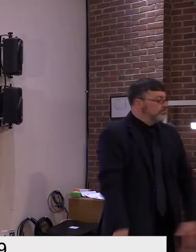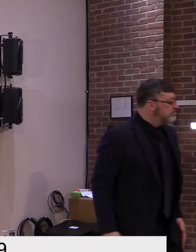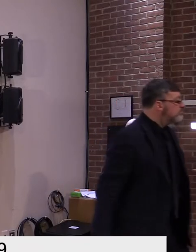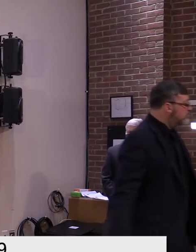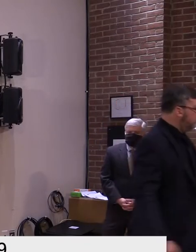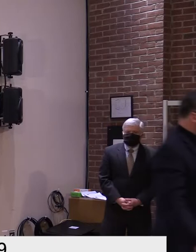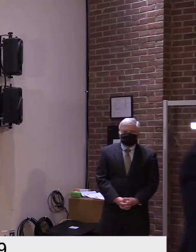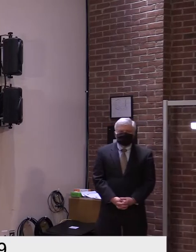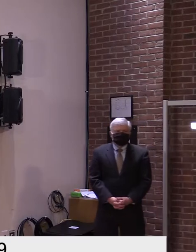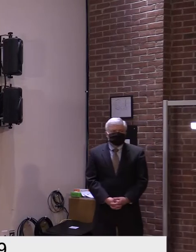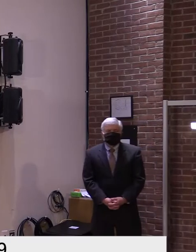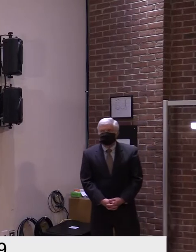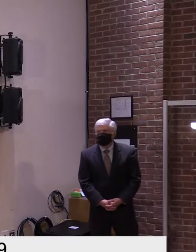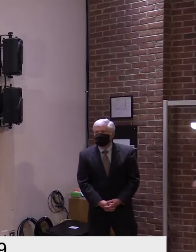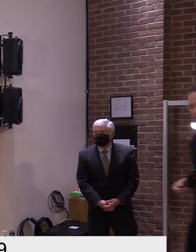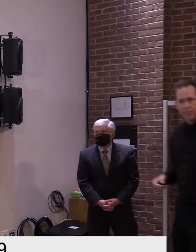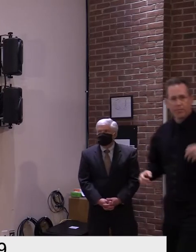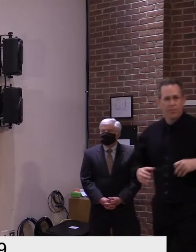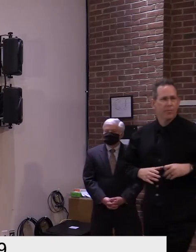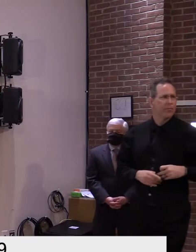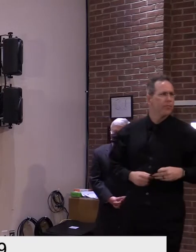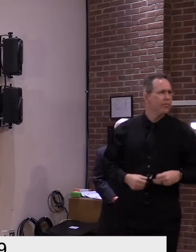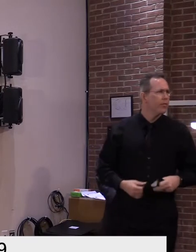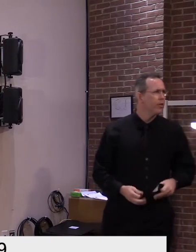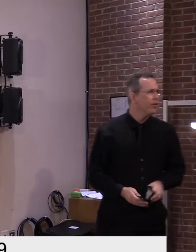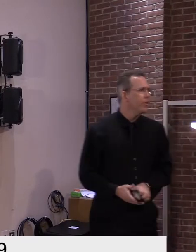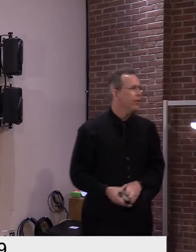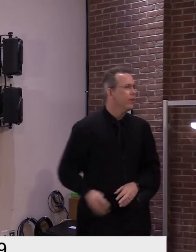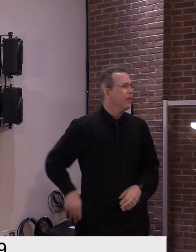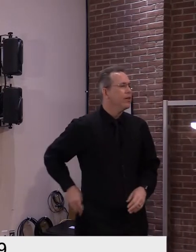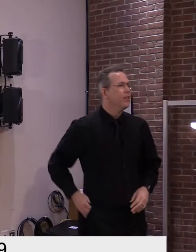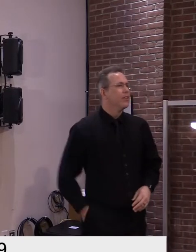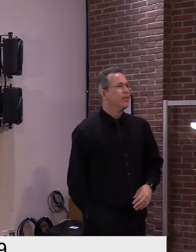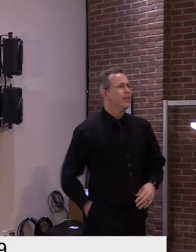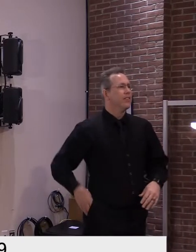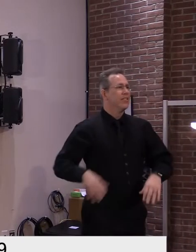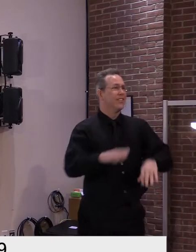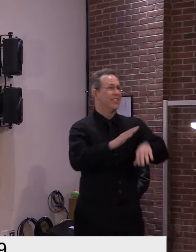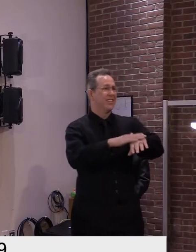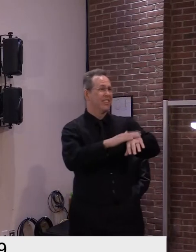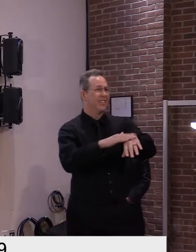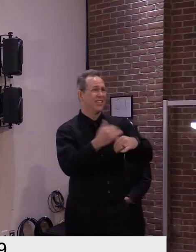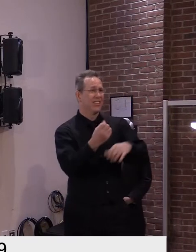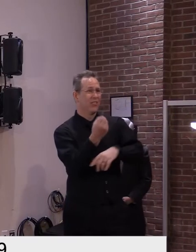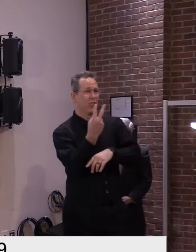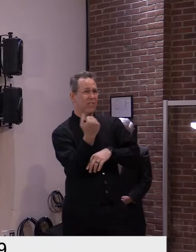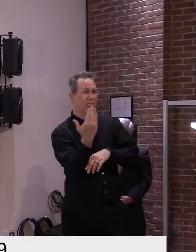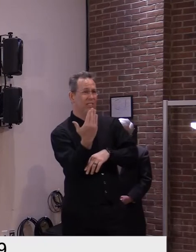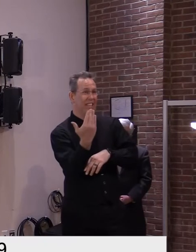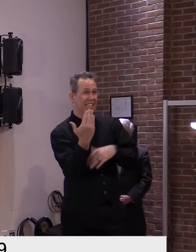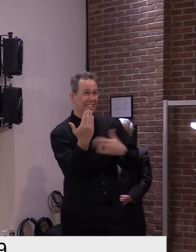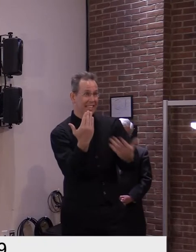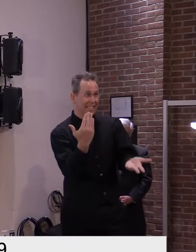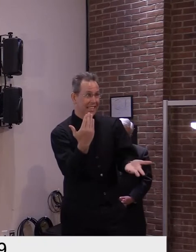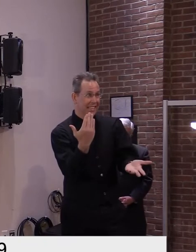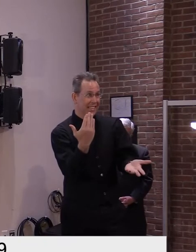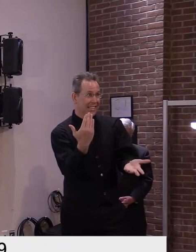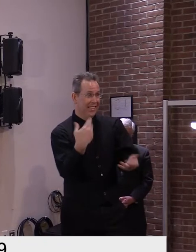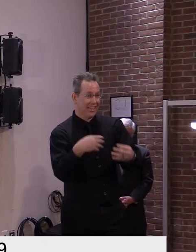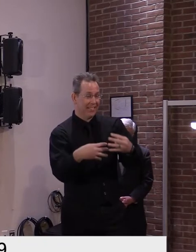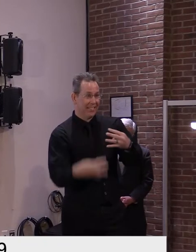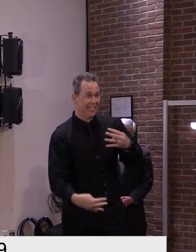All right, just a quick time check here. We're at about 12:15, and we have 15 left in the queue. Going to Zuri